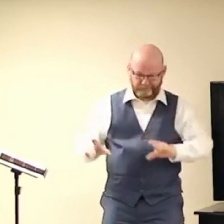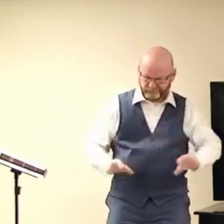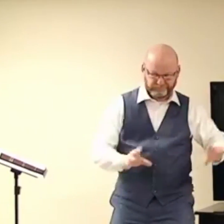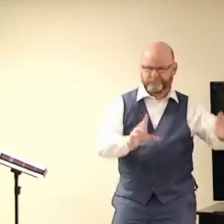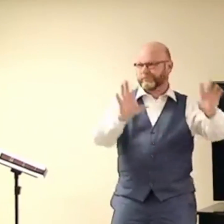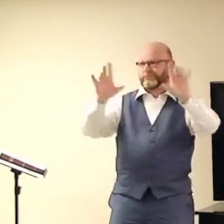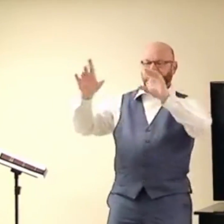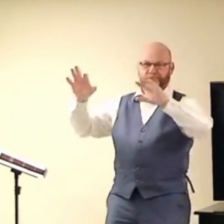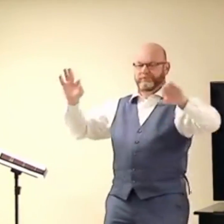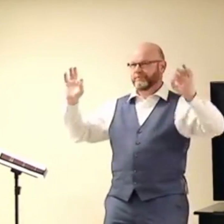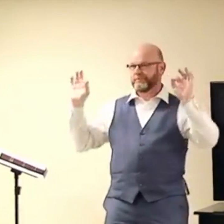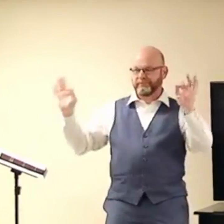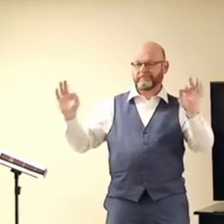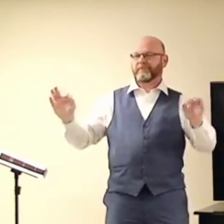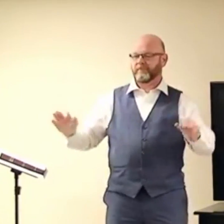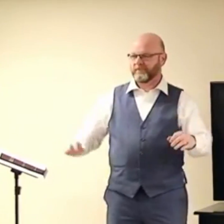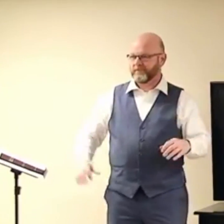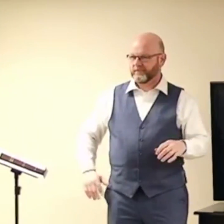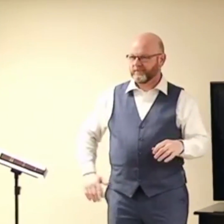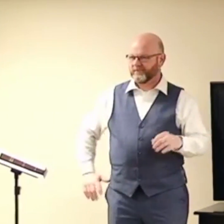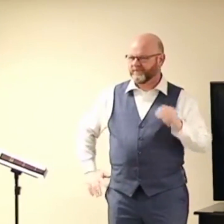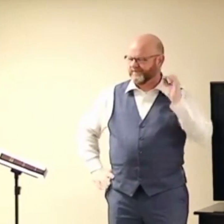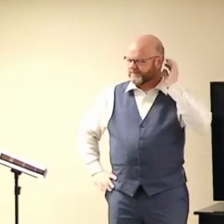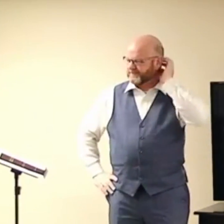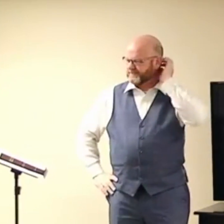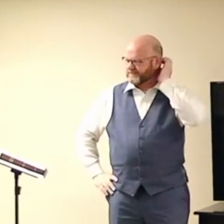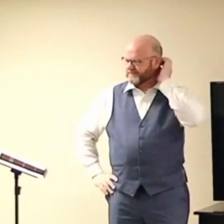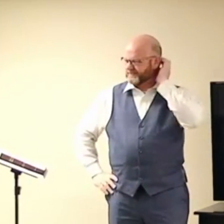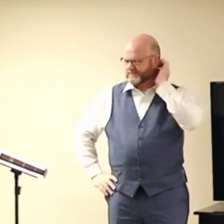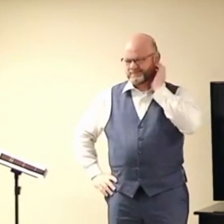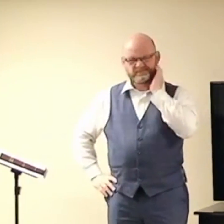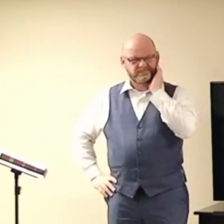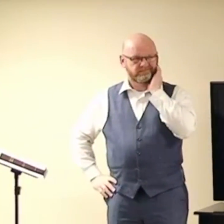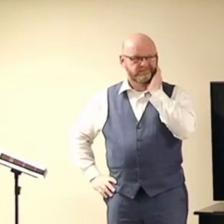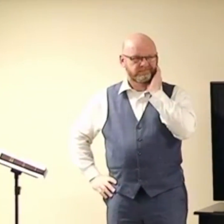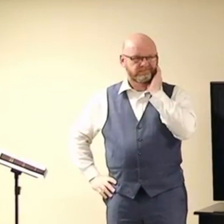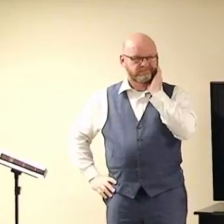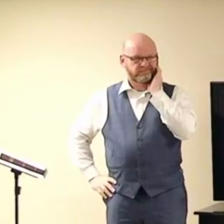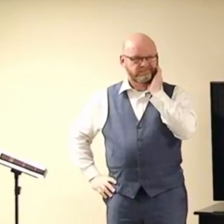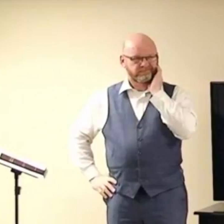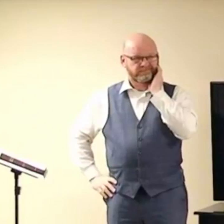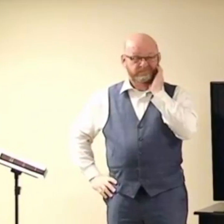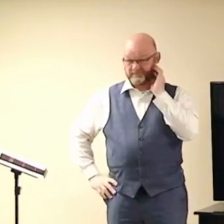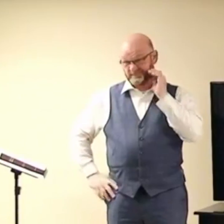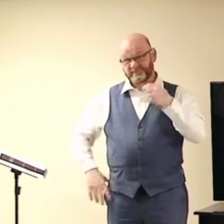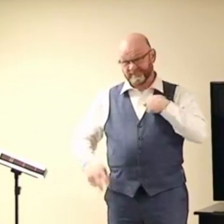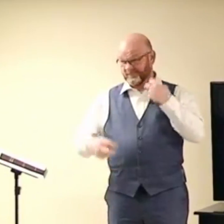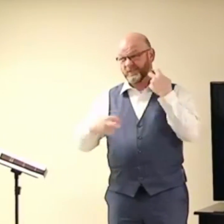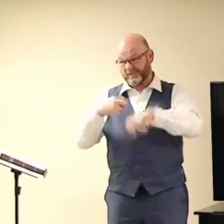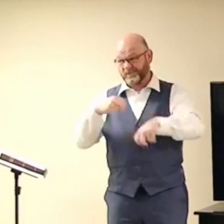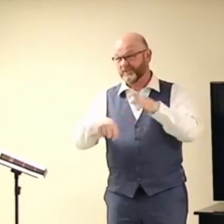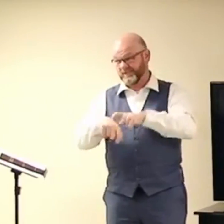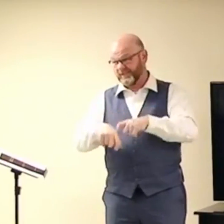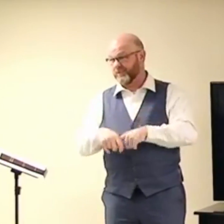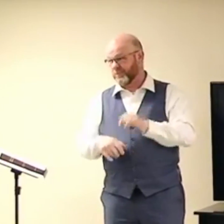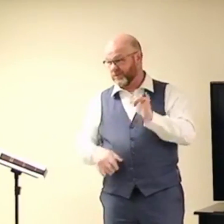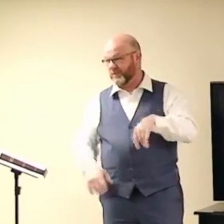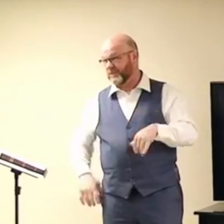The stars, everything perfect through just an explosion. I have